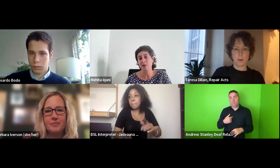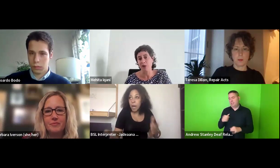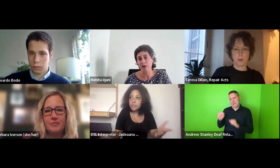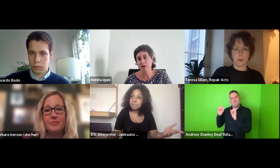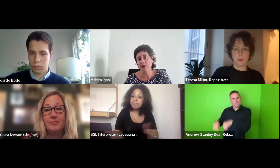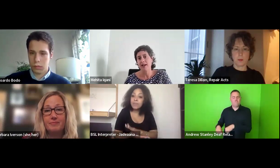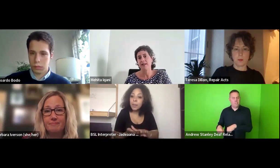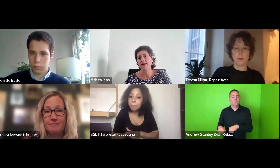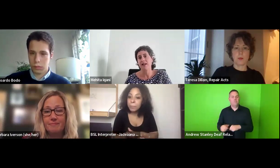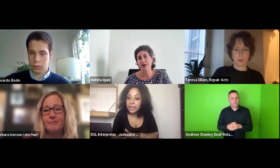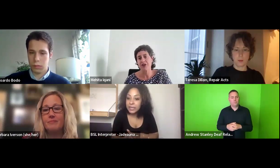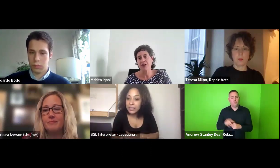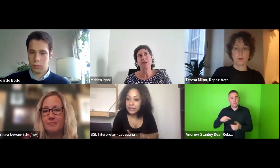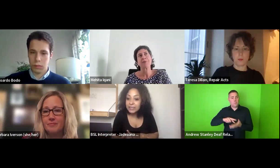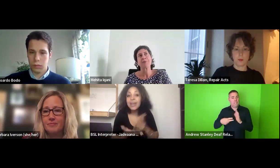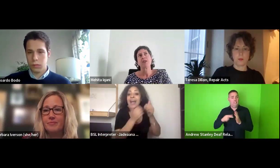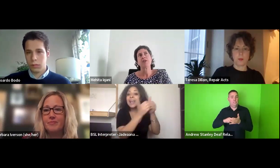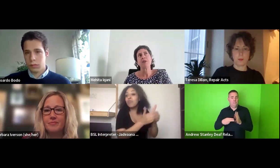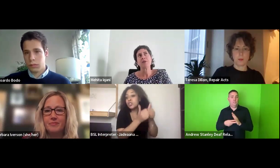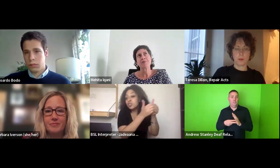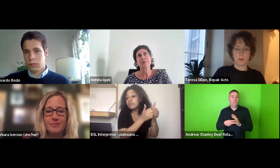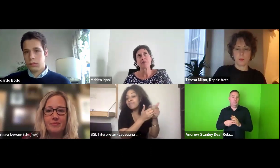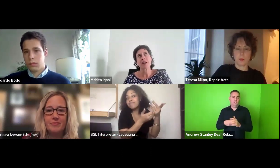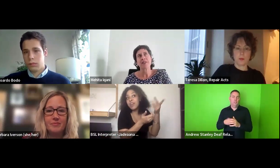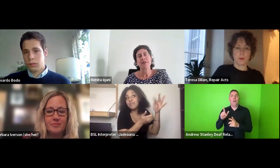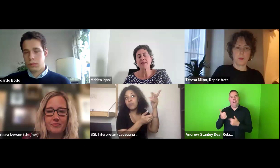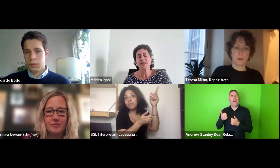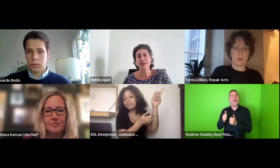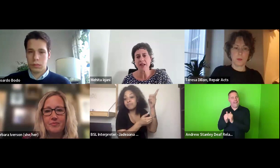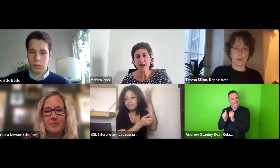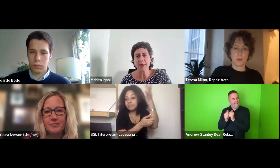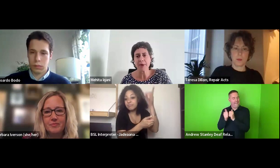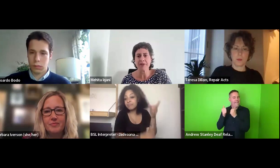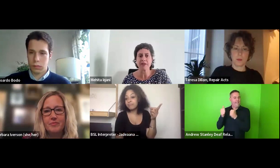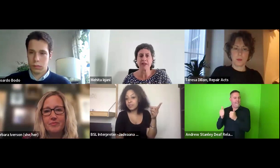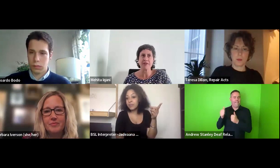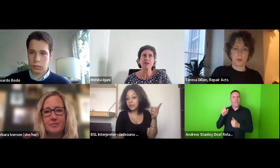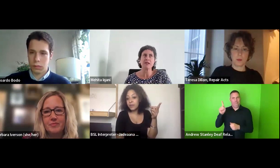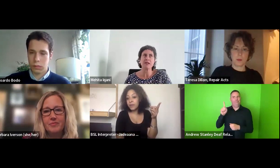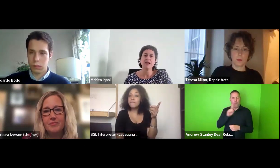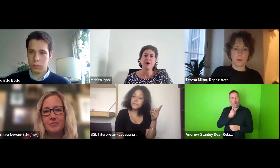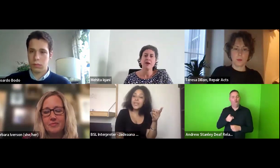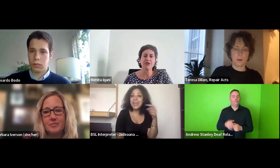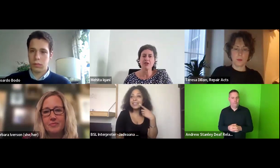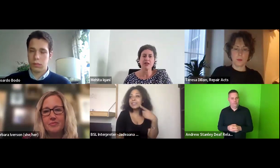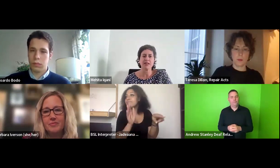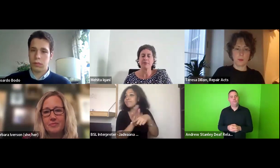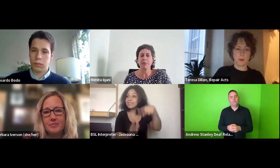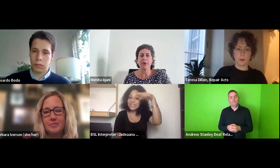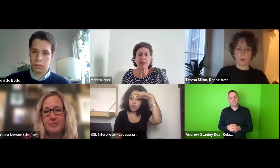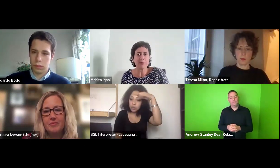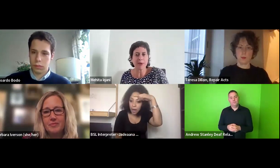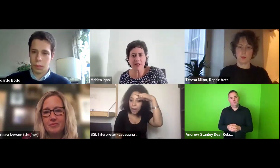require political will and collaboration. But, you know, there is a stereotype about African governance,